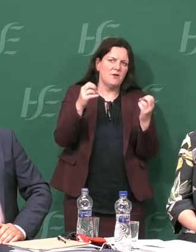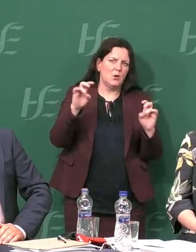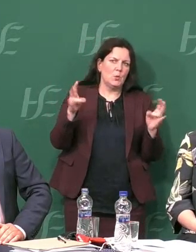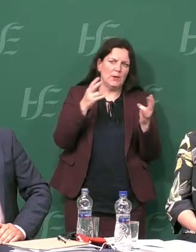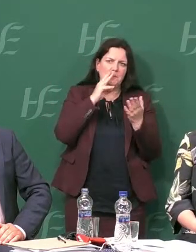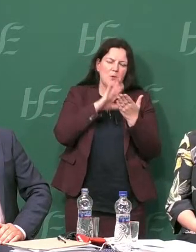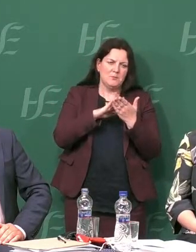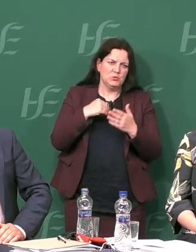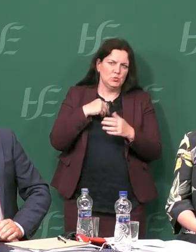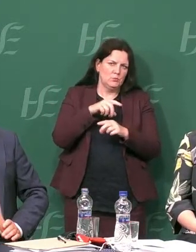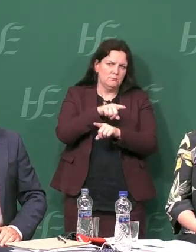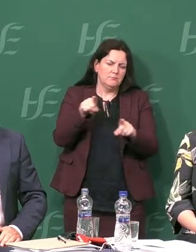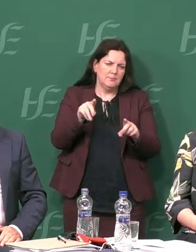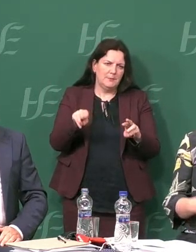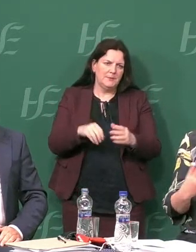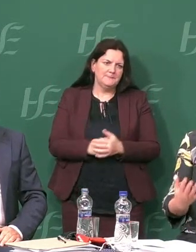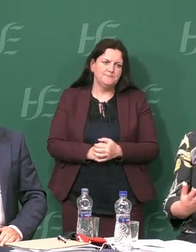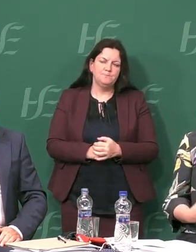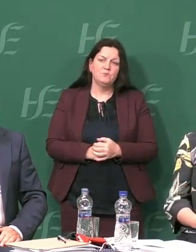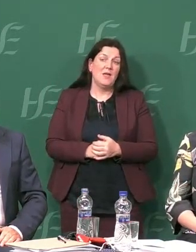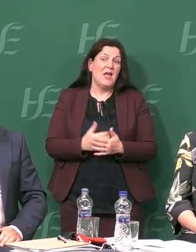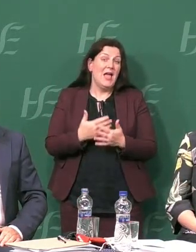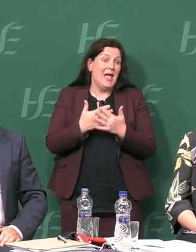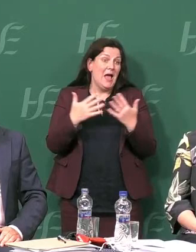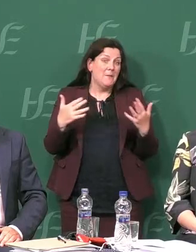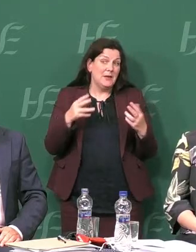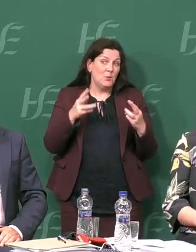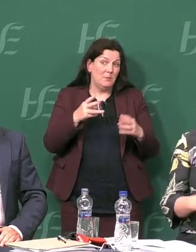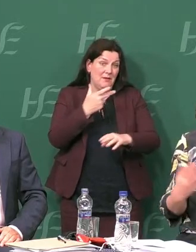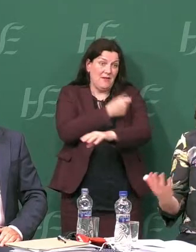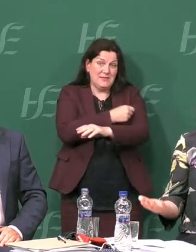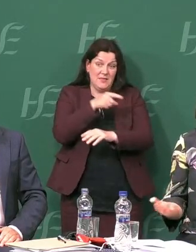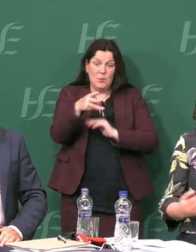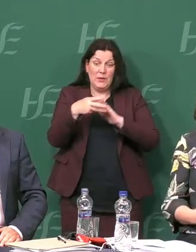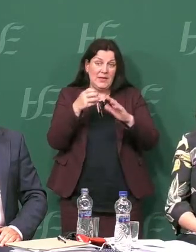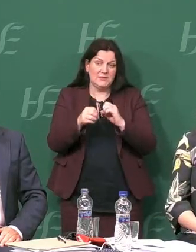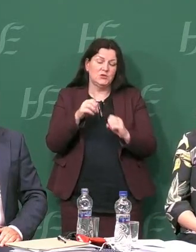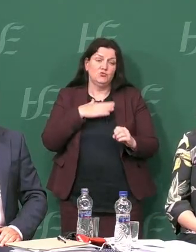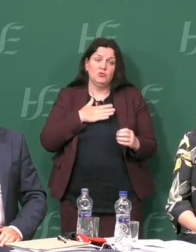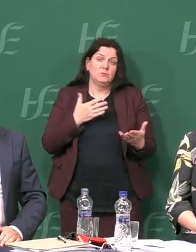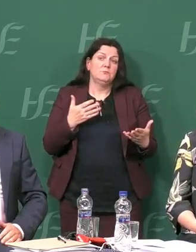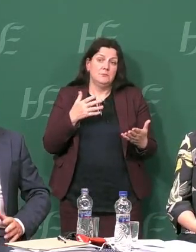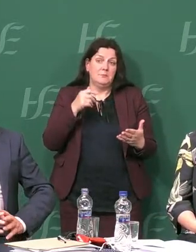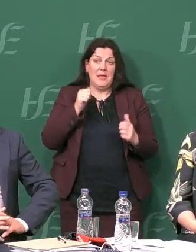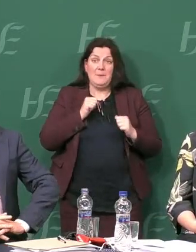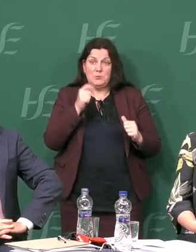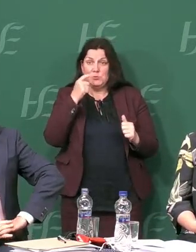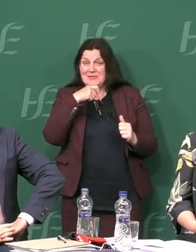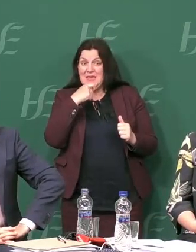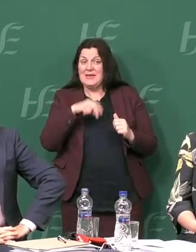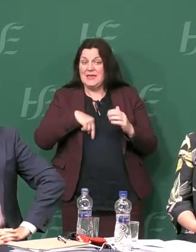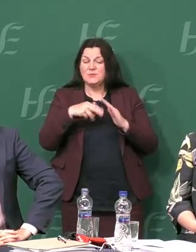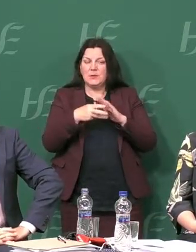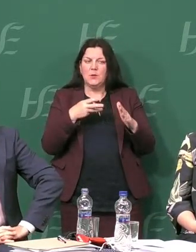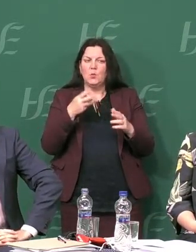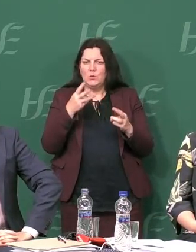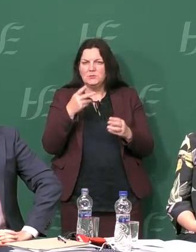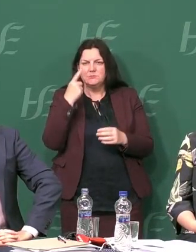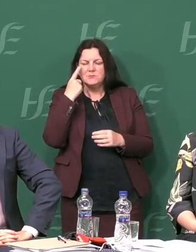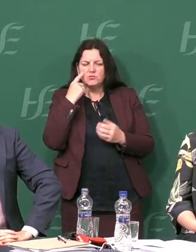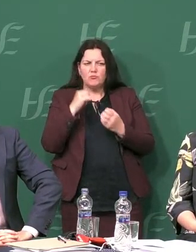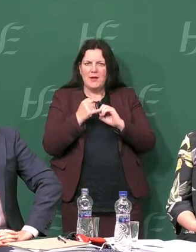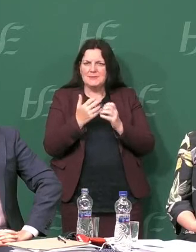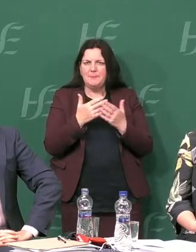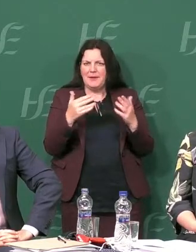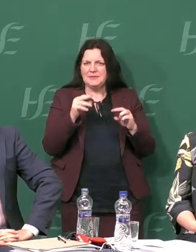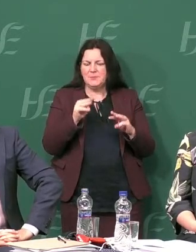quickly to those people. So in terms of exactly how many will be vaccinated over the weekend, we'll only really be able to say next week, but we would try and get to as many of those people as we